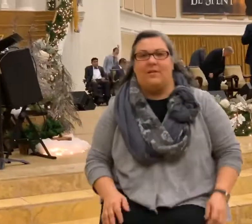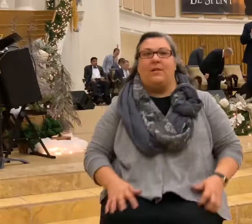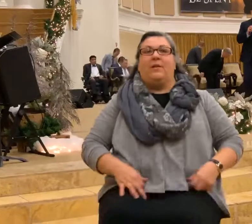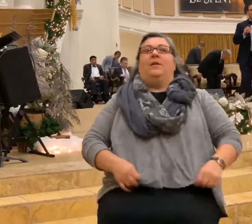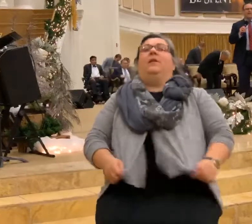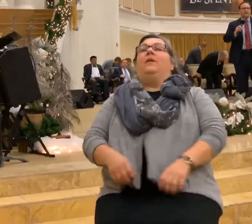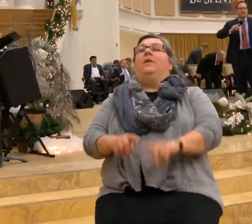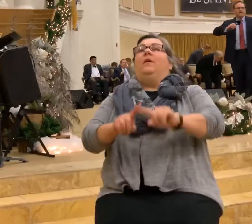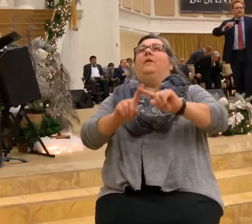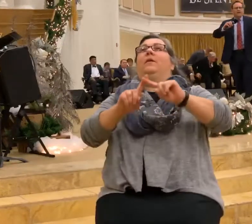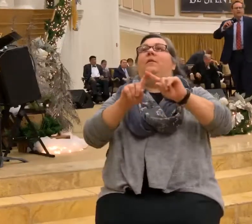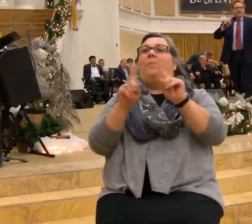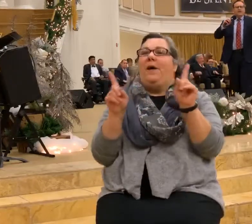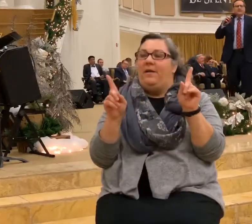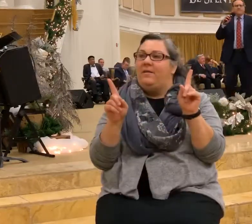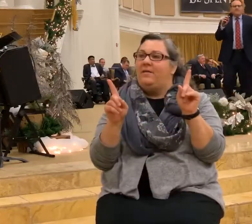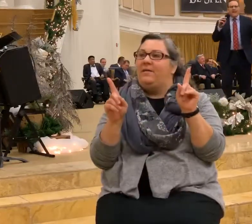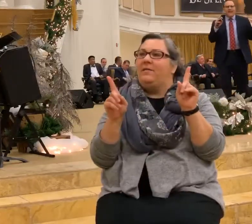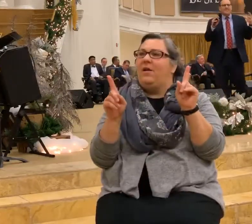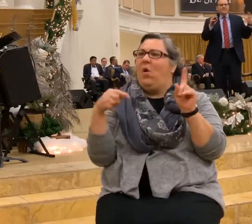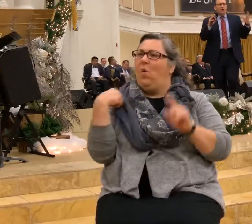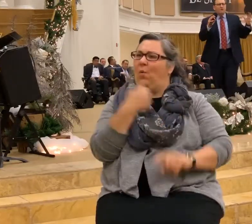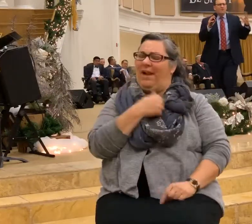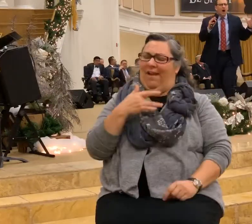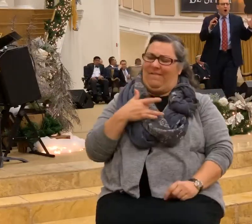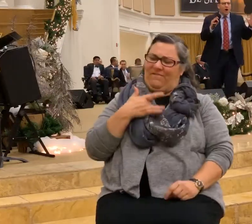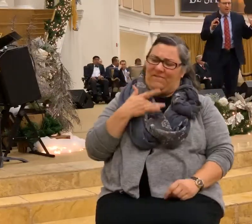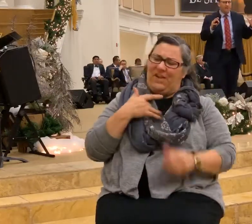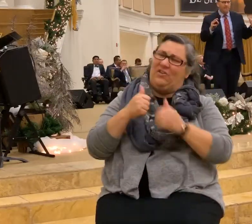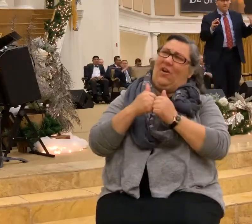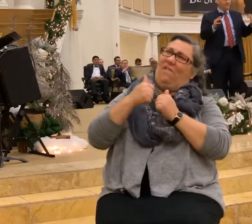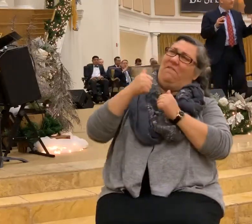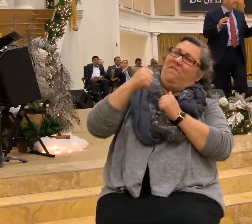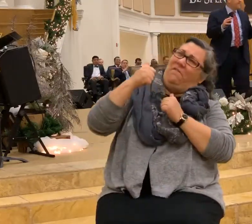But we get to feeling so far.